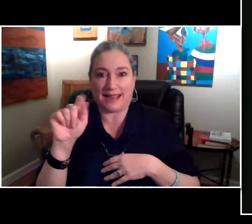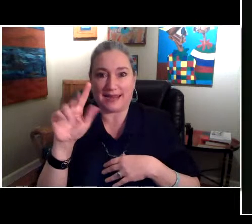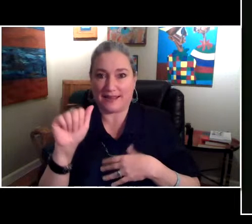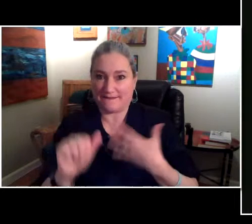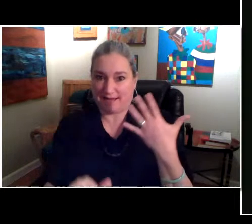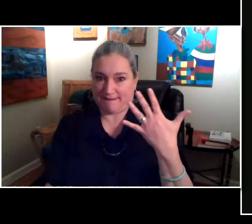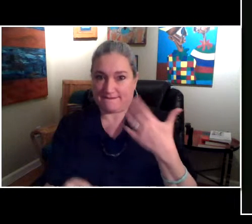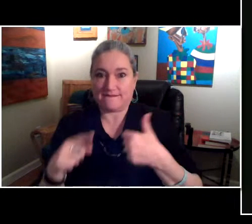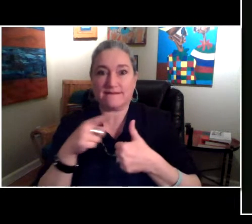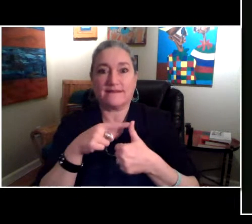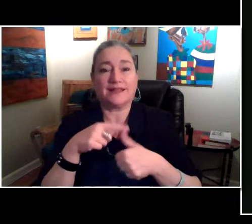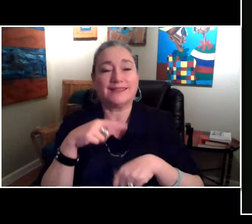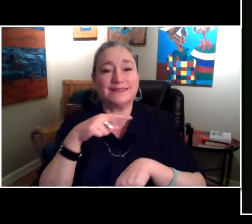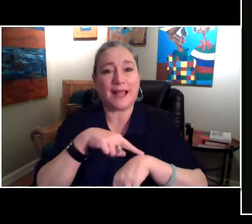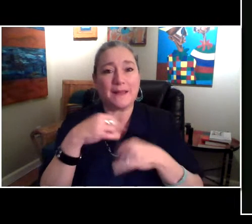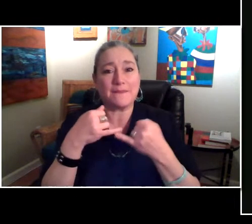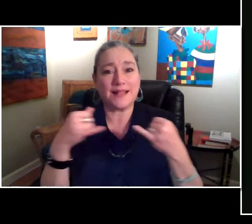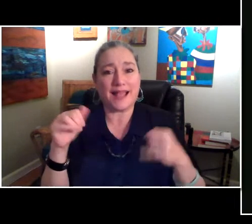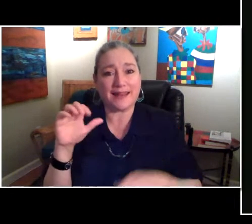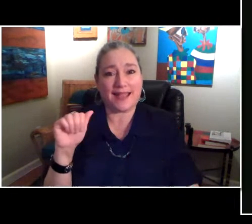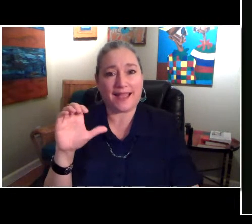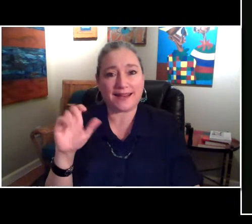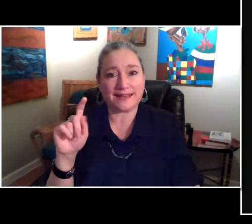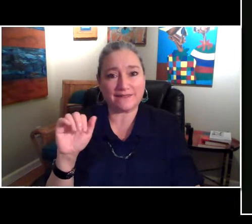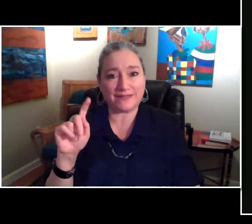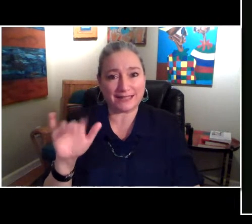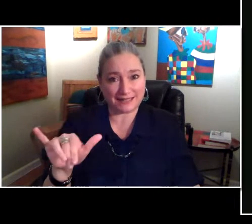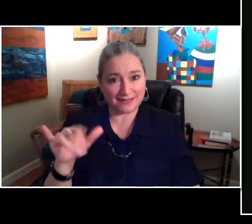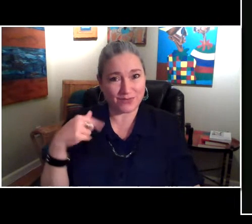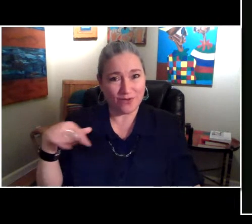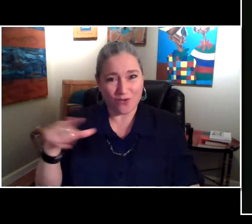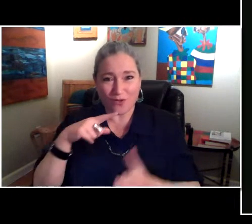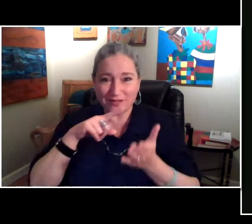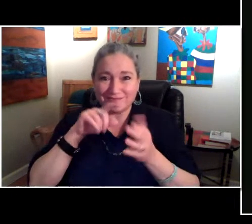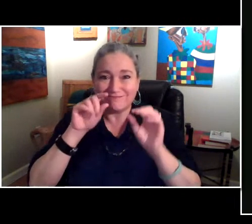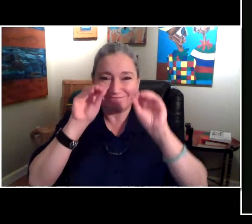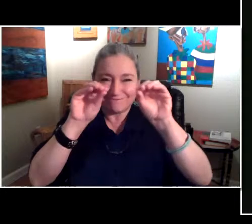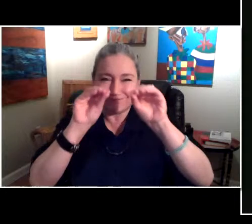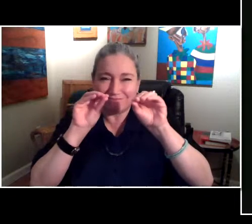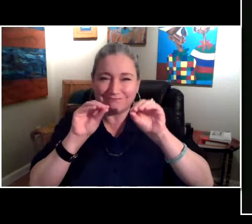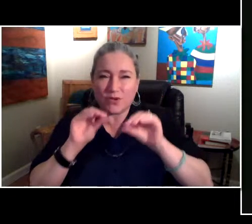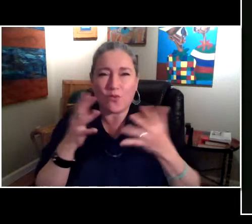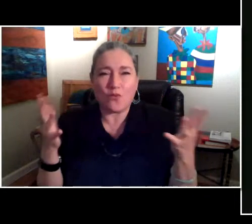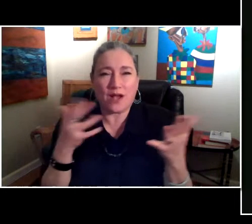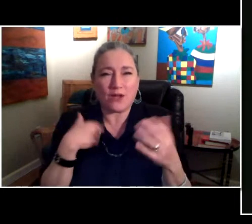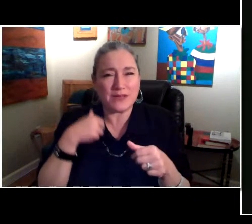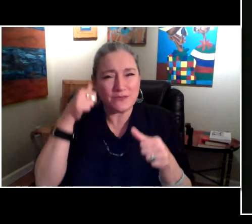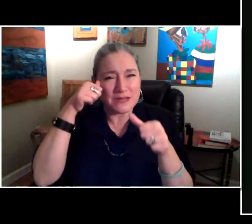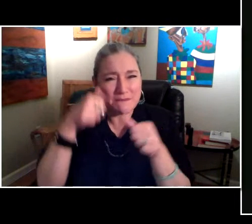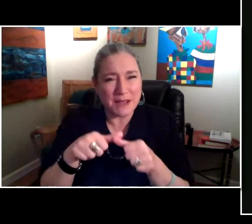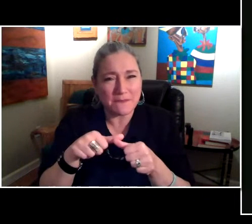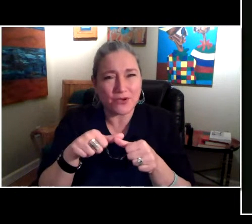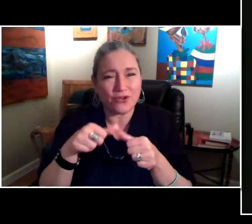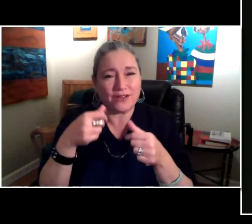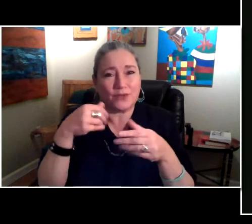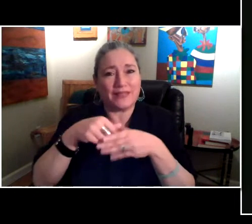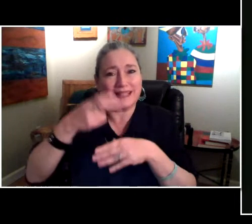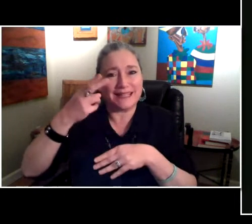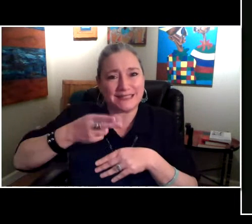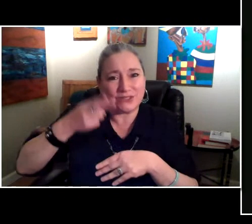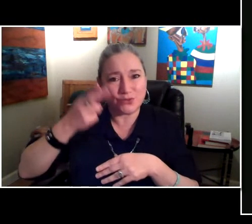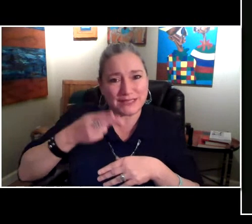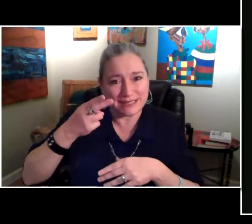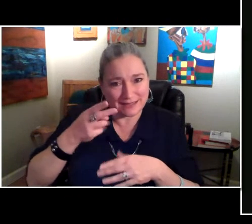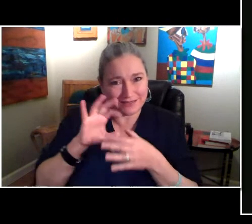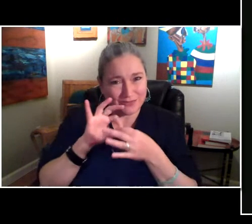In this study for data collection and findings, I used 5 aspects of data